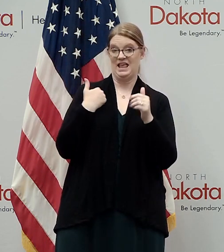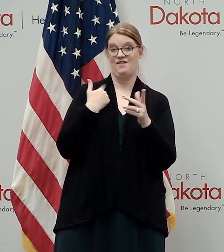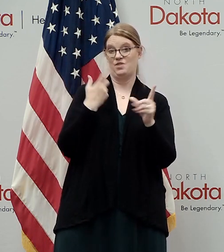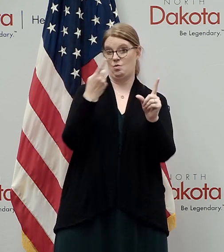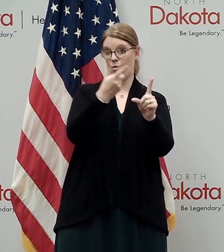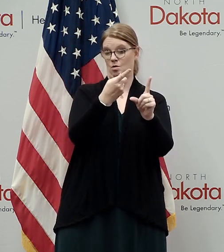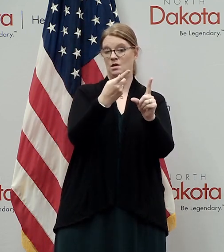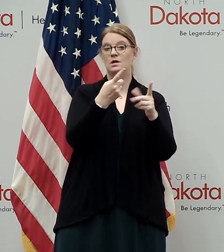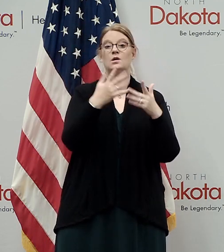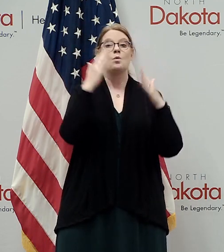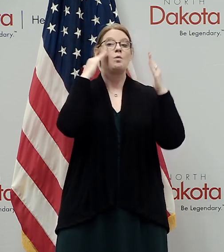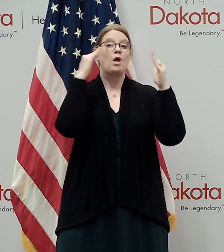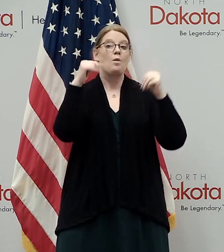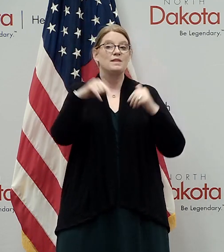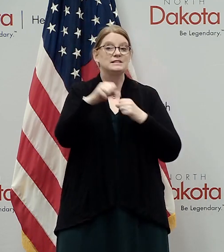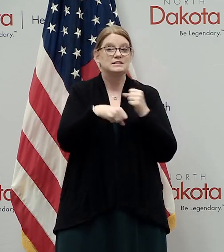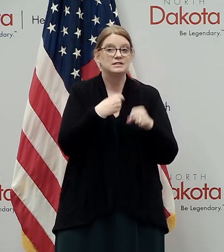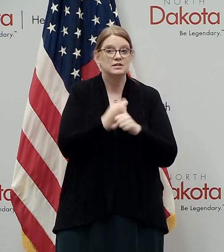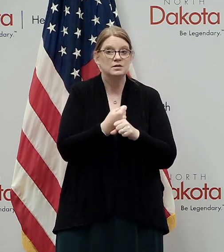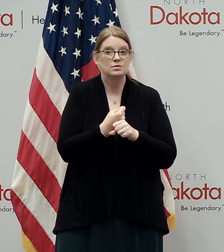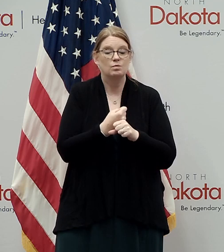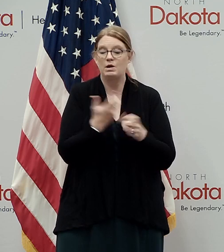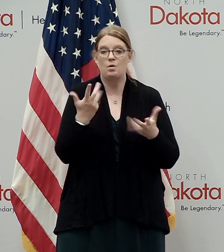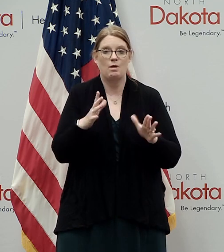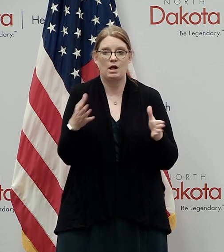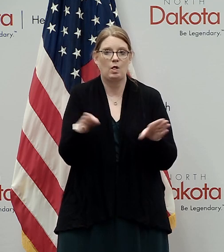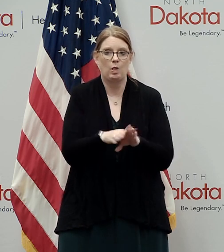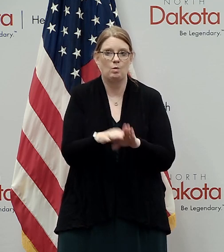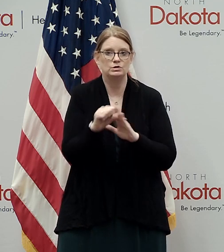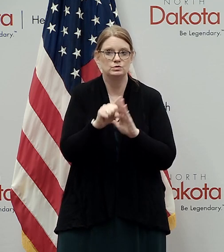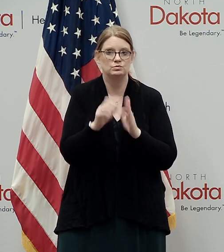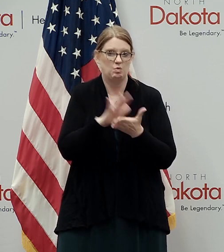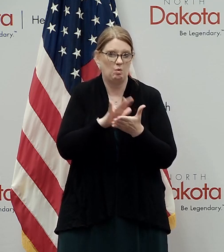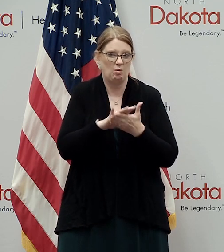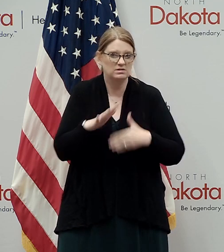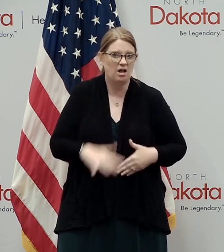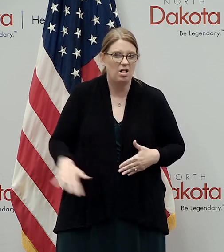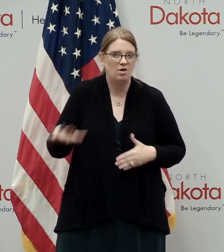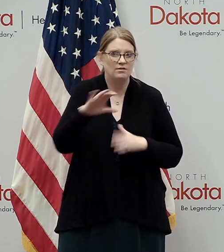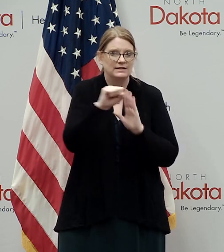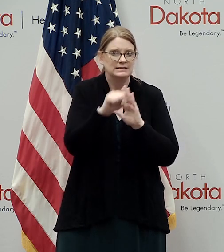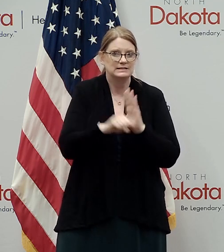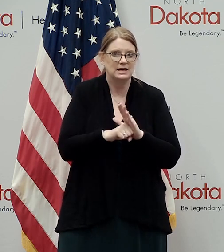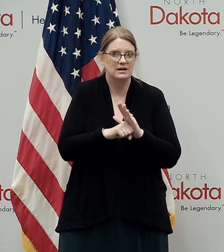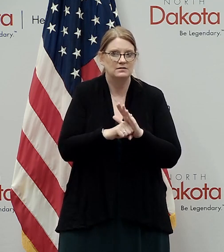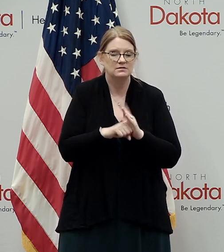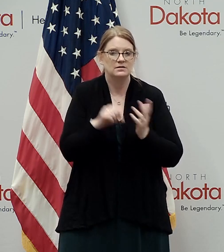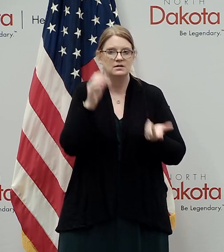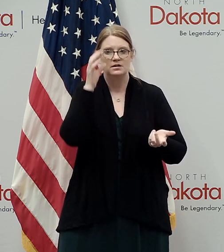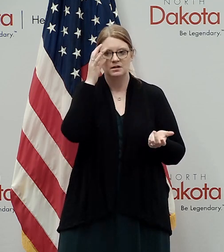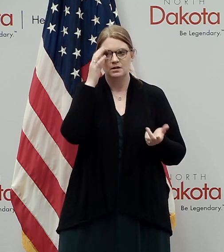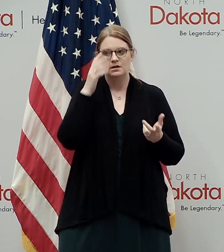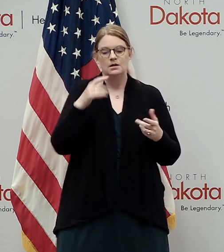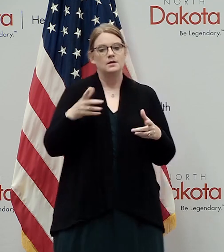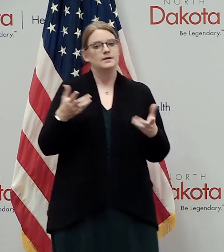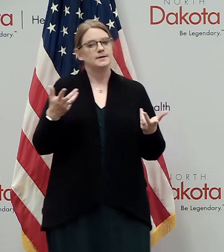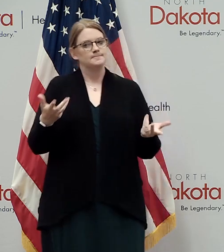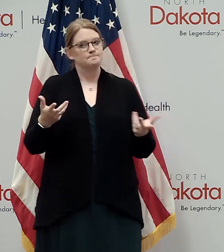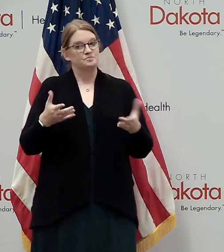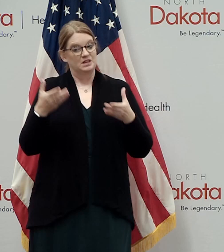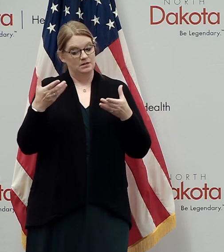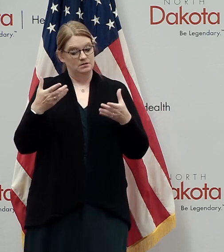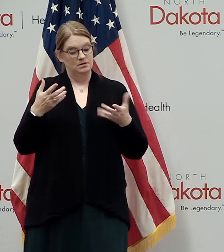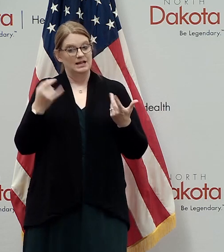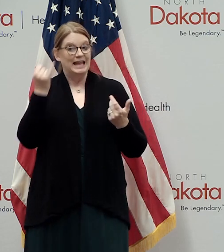would hope this year to never have to close schools statewide. The chance that we might have to you know,